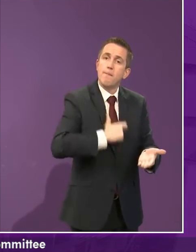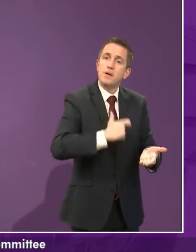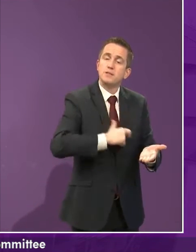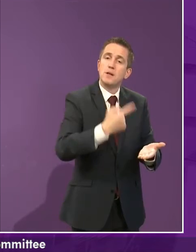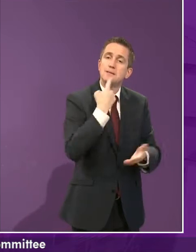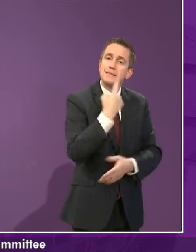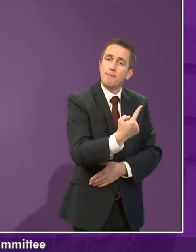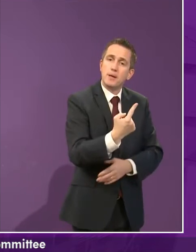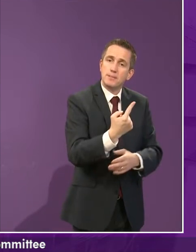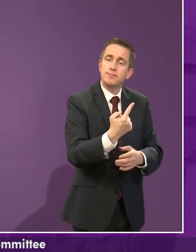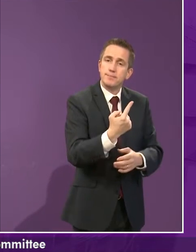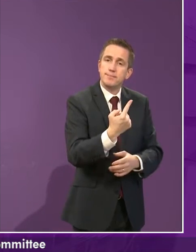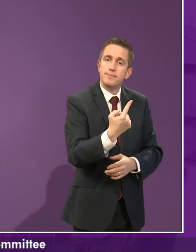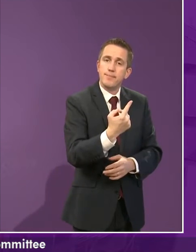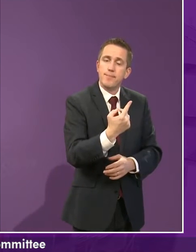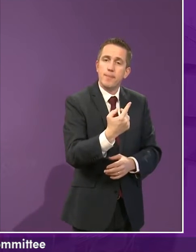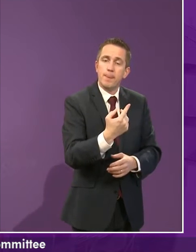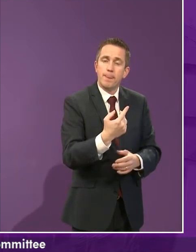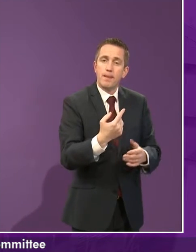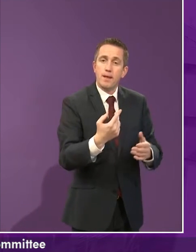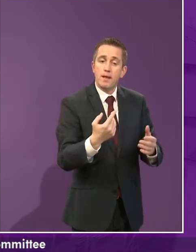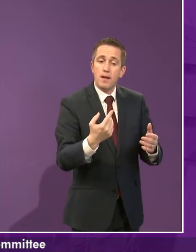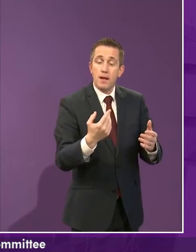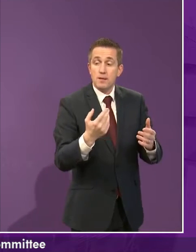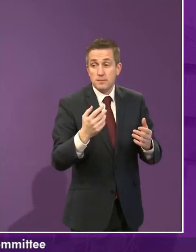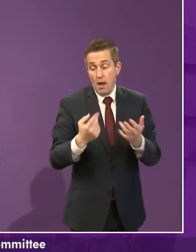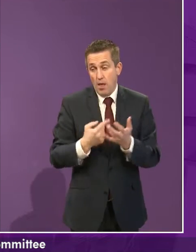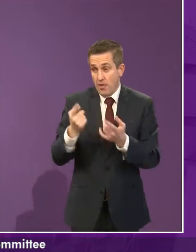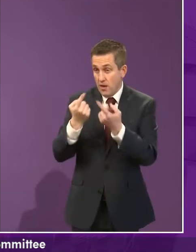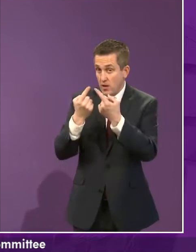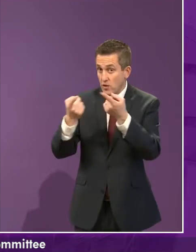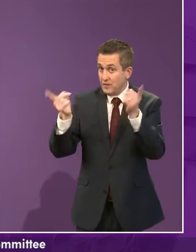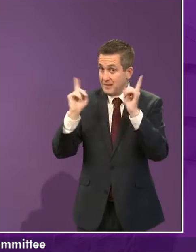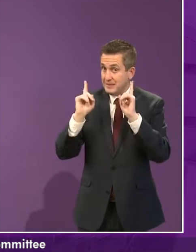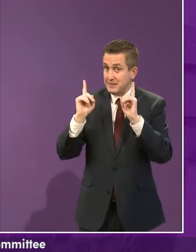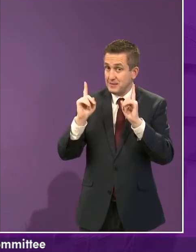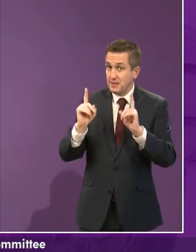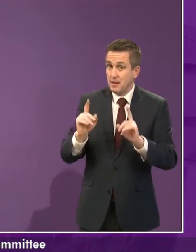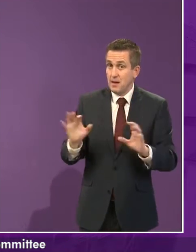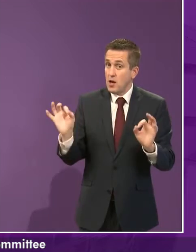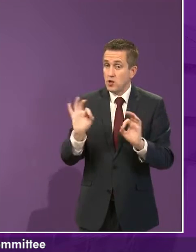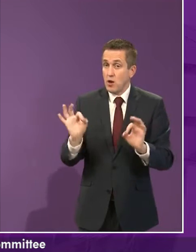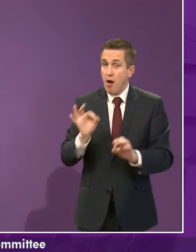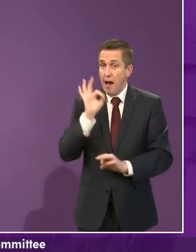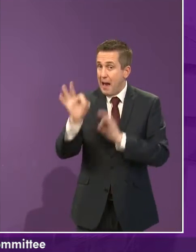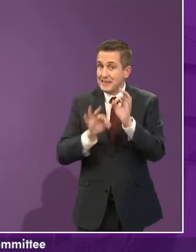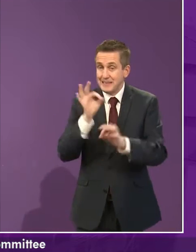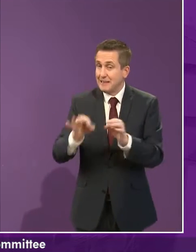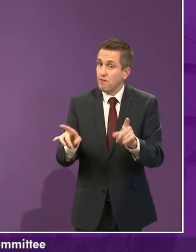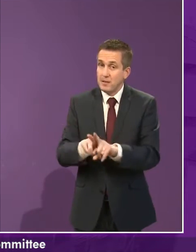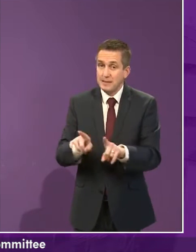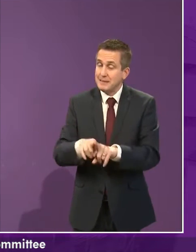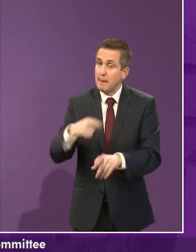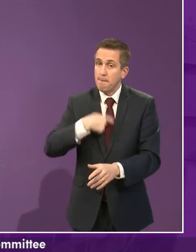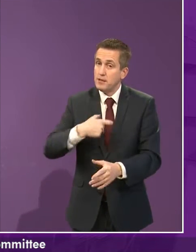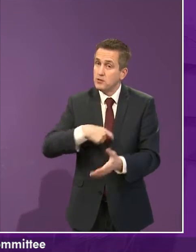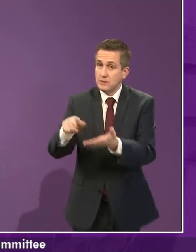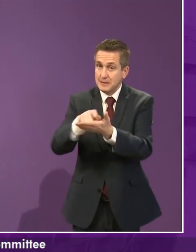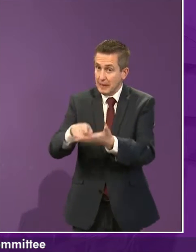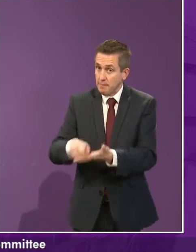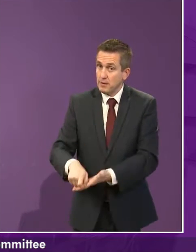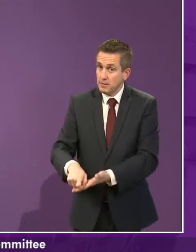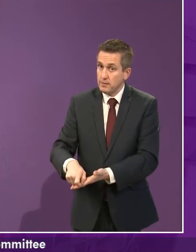statement. And you will not find that all the universities in Scotland are asking for identical personal statements.